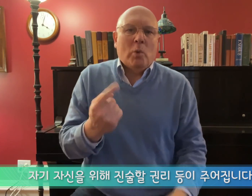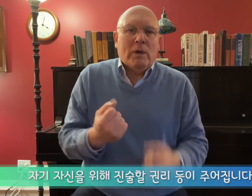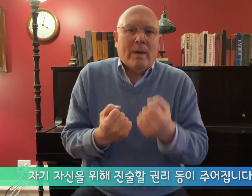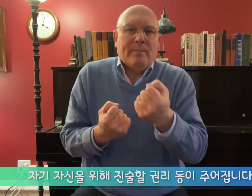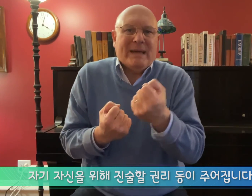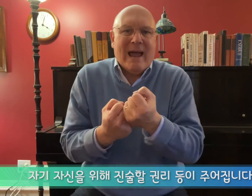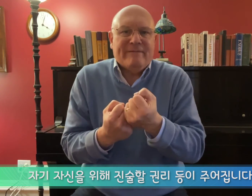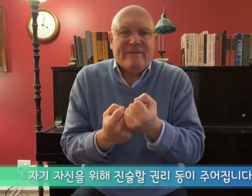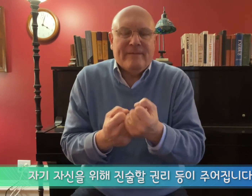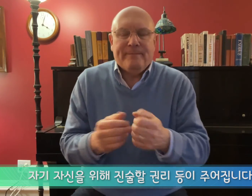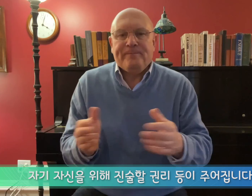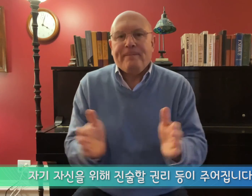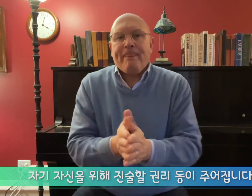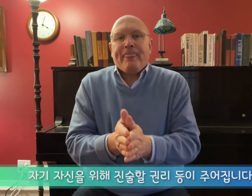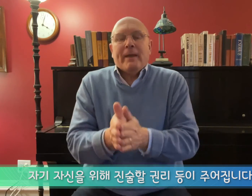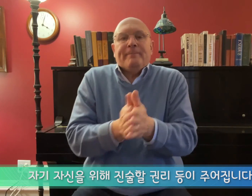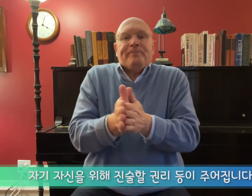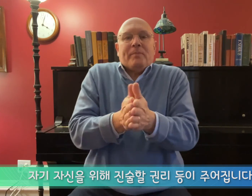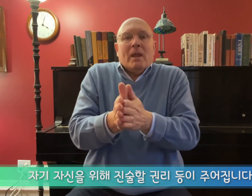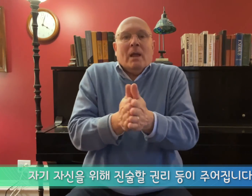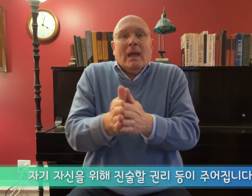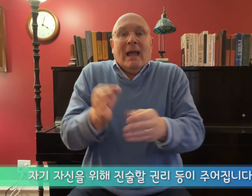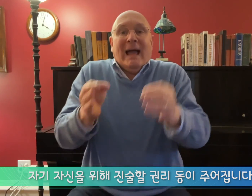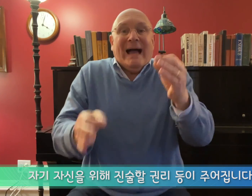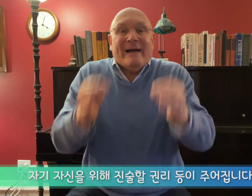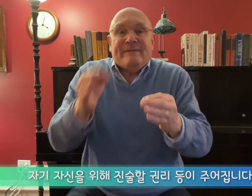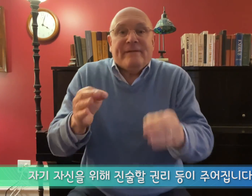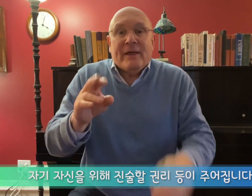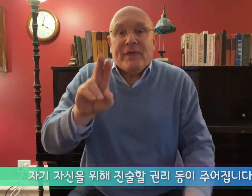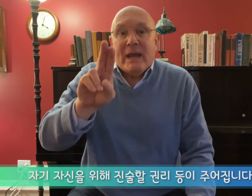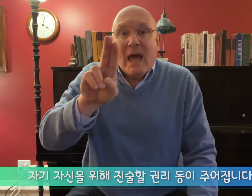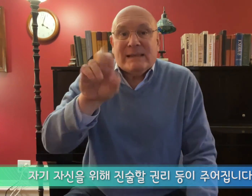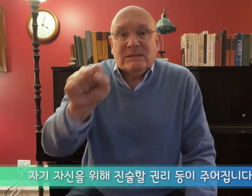to testify on one's own behalf.